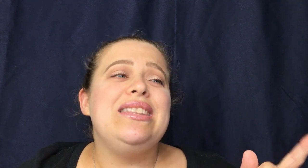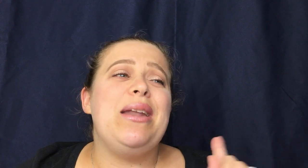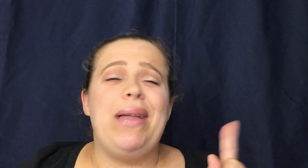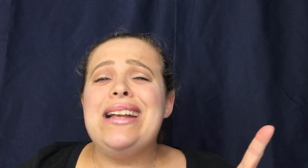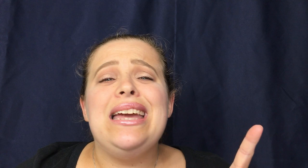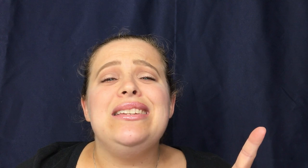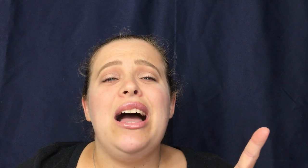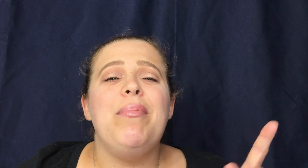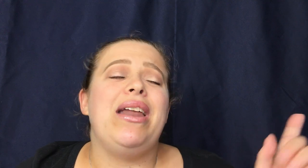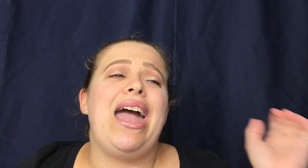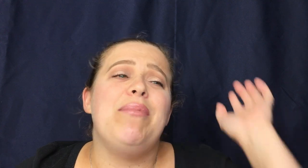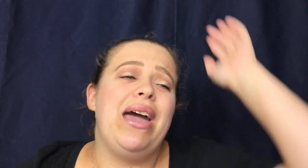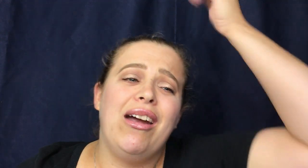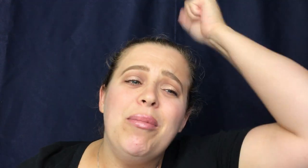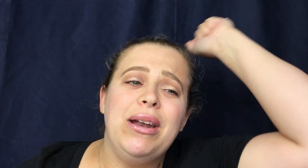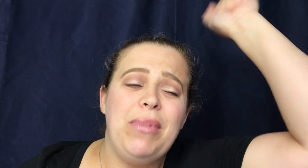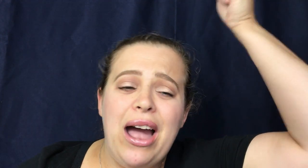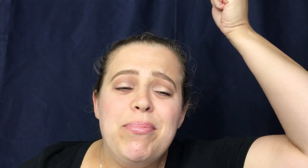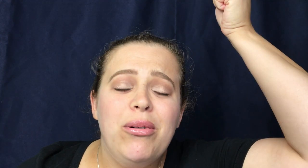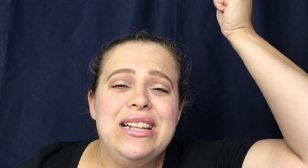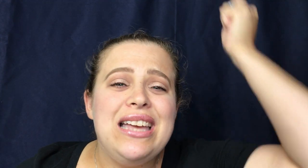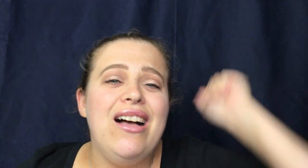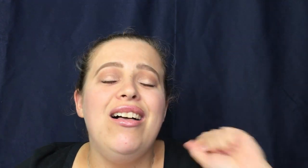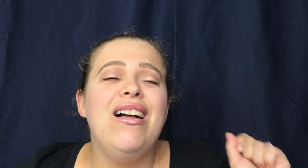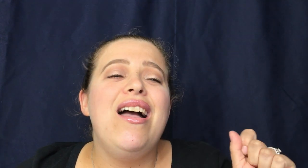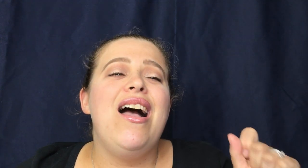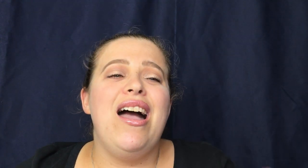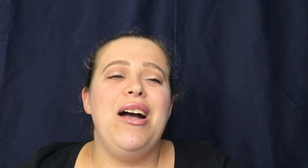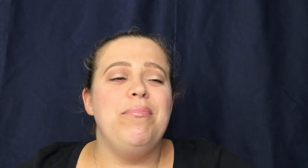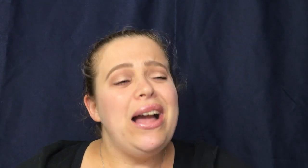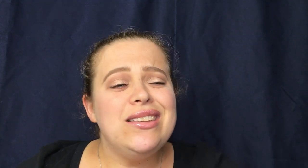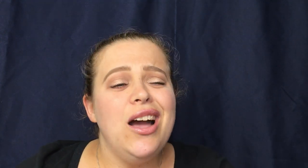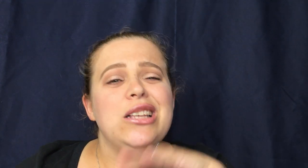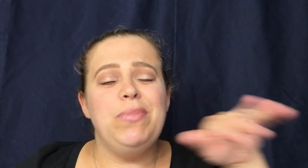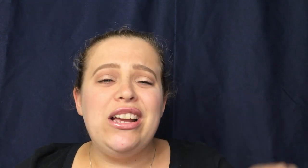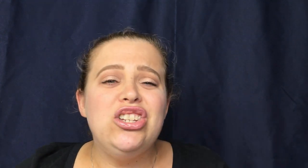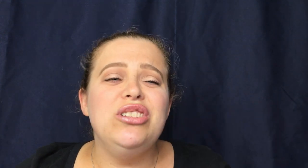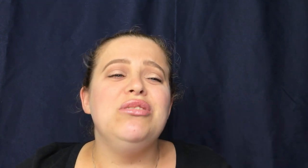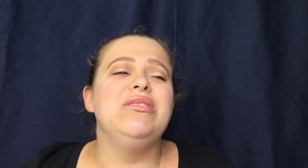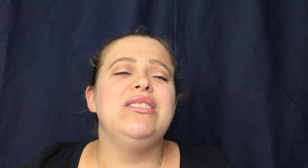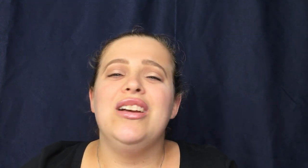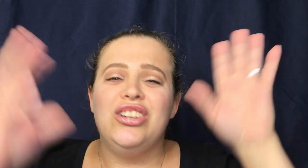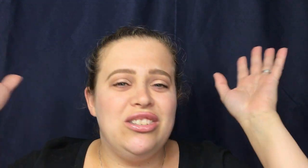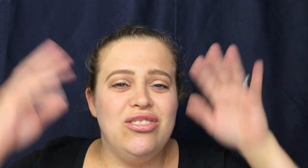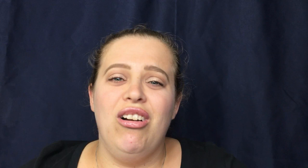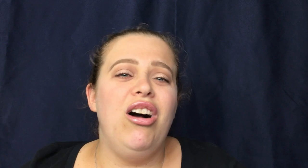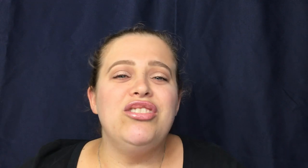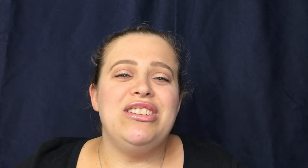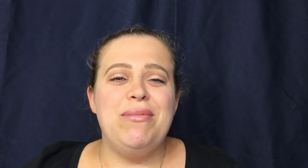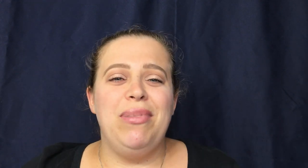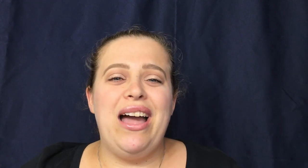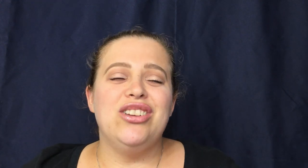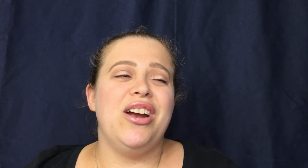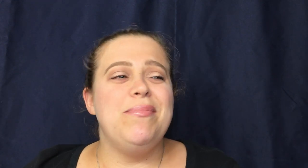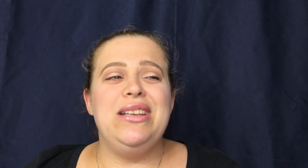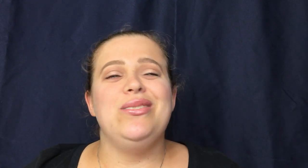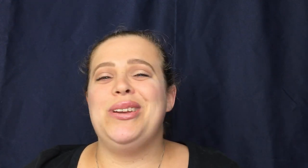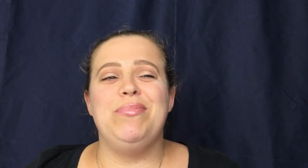and a black tank top, and I had my hair up in a high ponytail, black socks, black shoes, just all dressed in black, trying to be Sonya